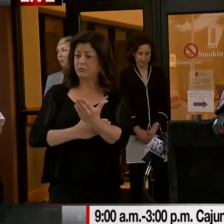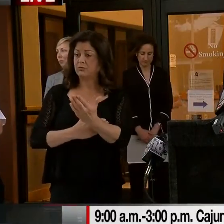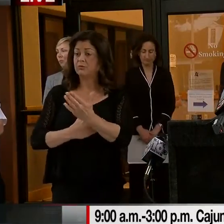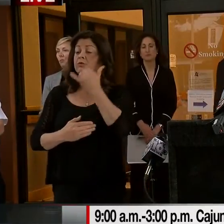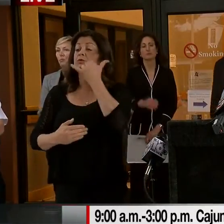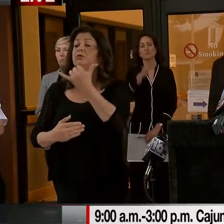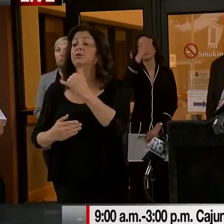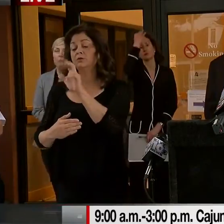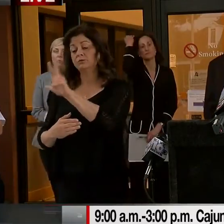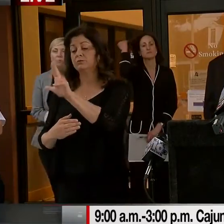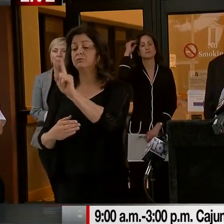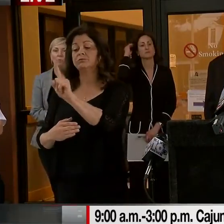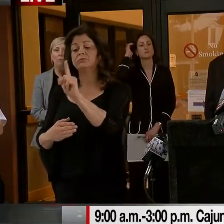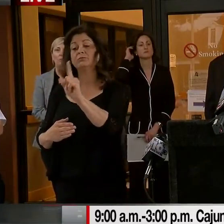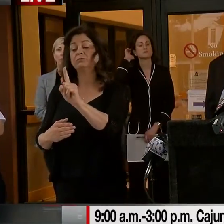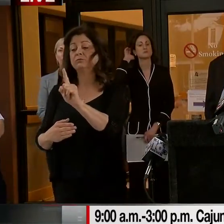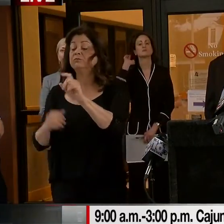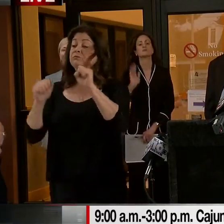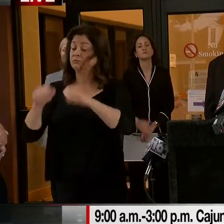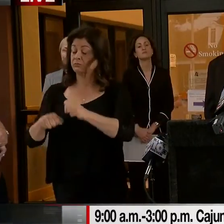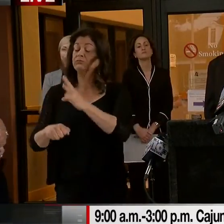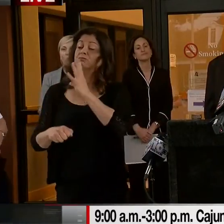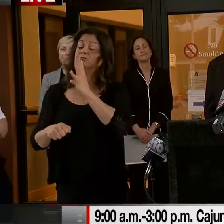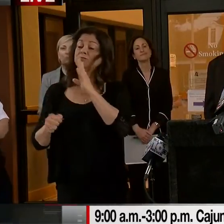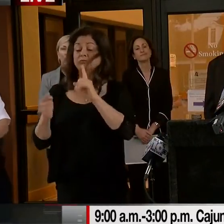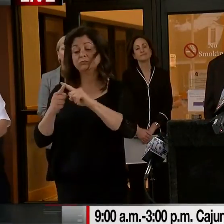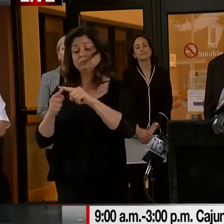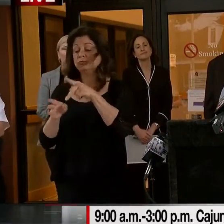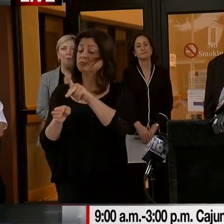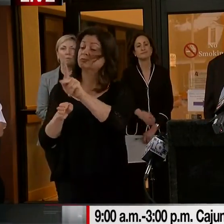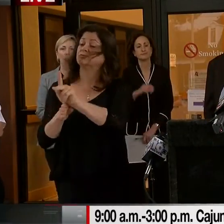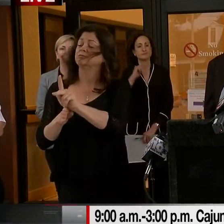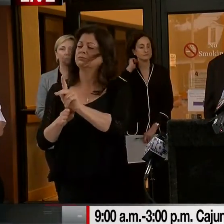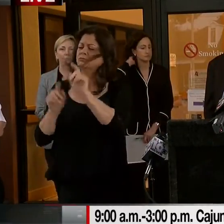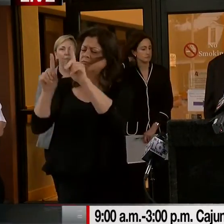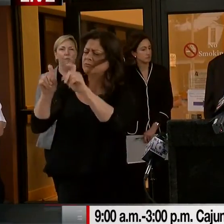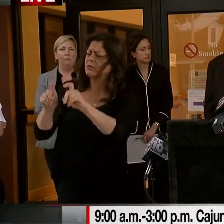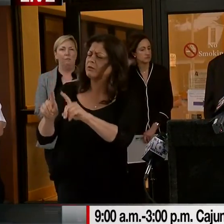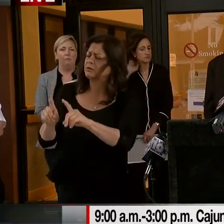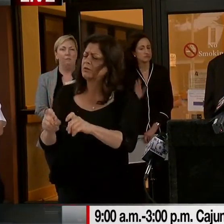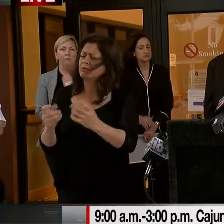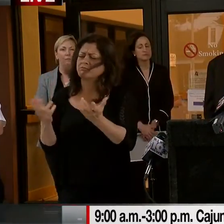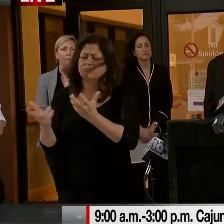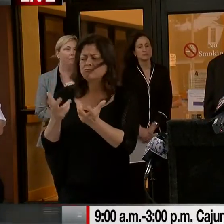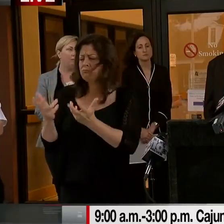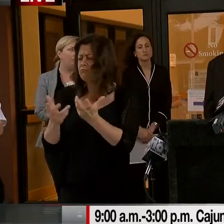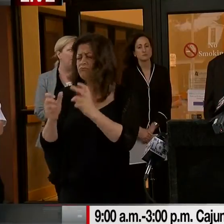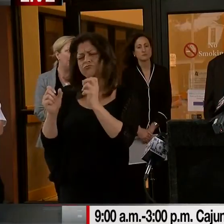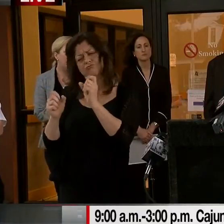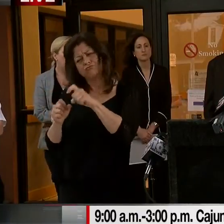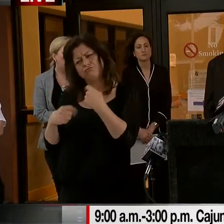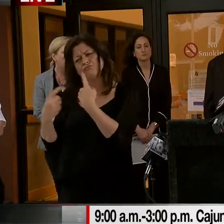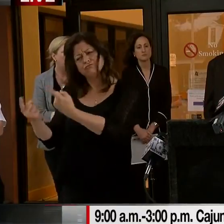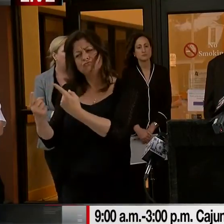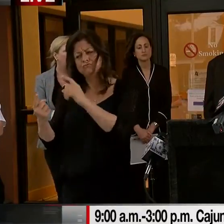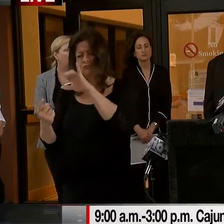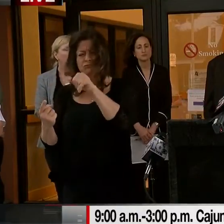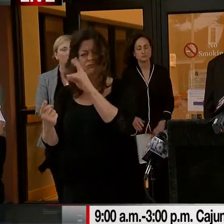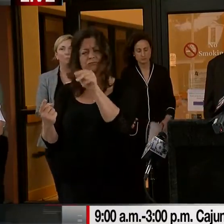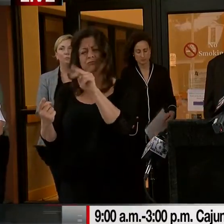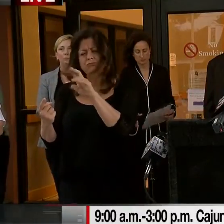with a medical professional who can assess them and tell them whether or not to head to the Cajun Dome to get screened. Patients